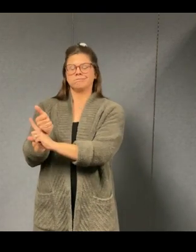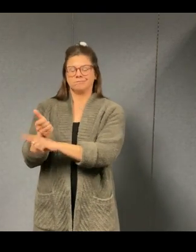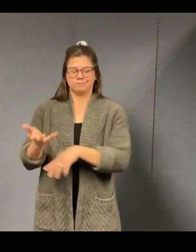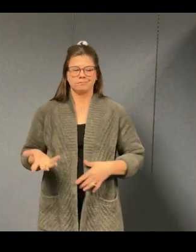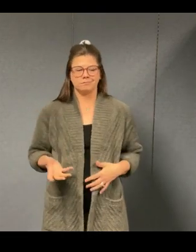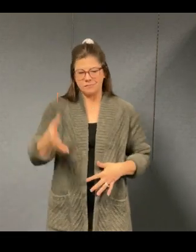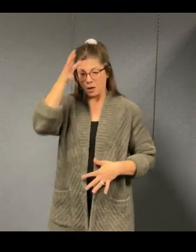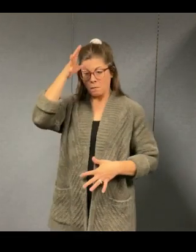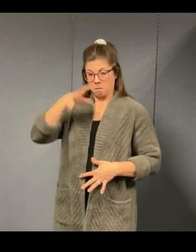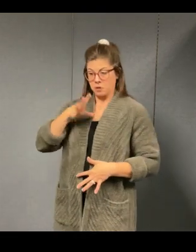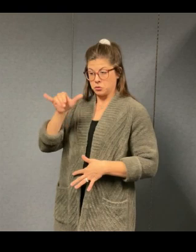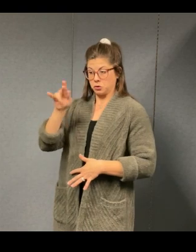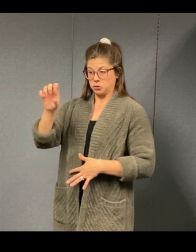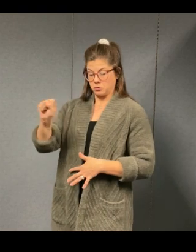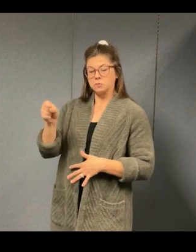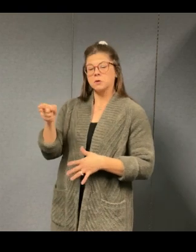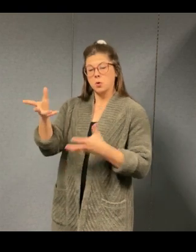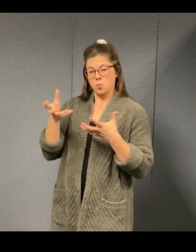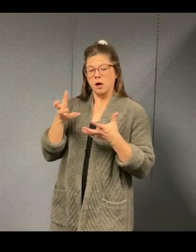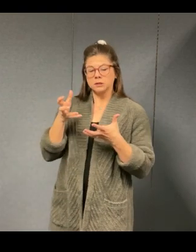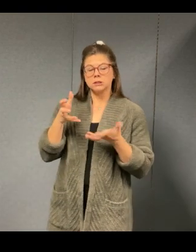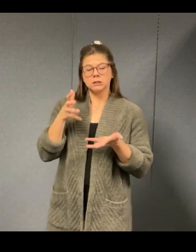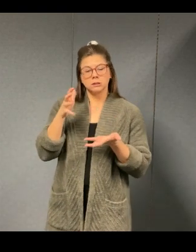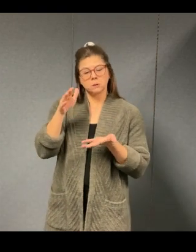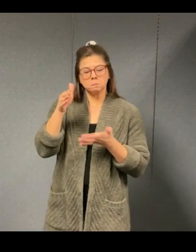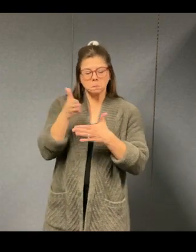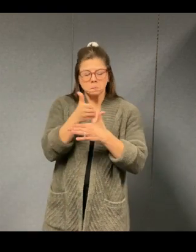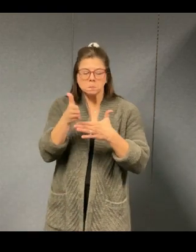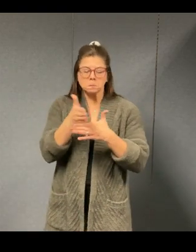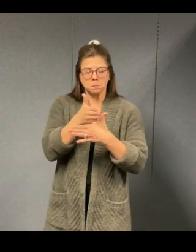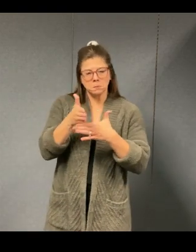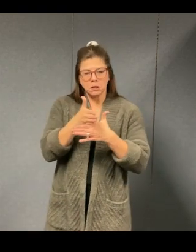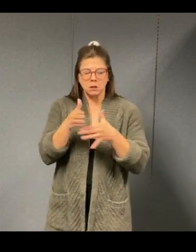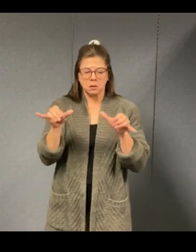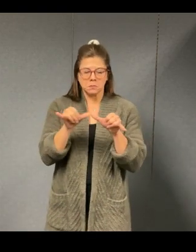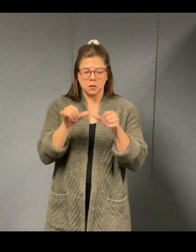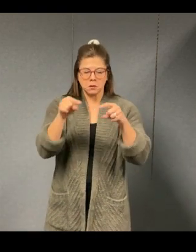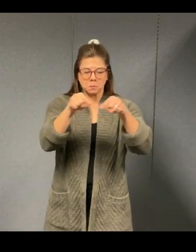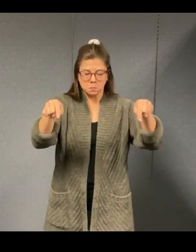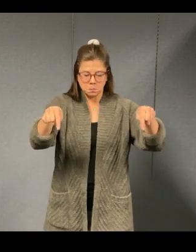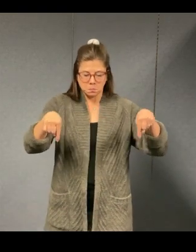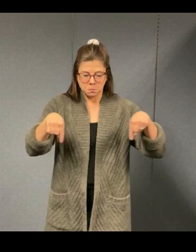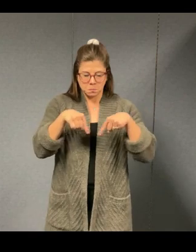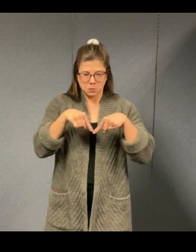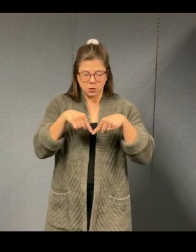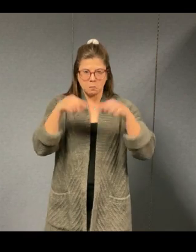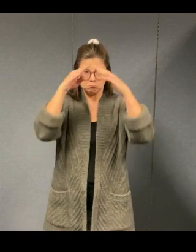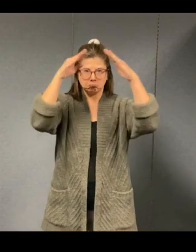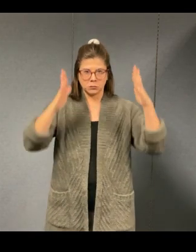Mr. Jones wants a medium-sized square shed with enough room to store bicycles, a